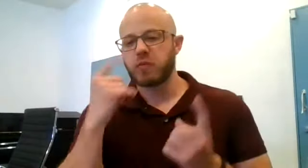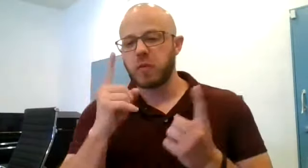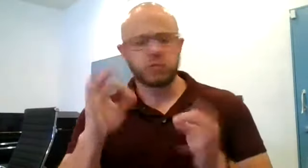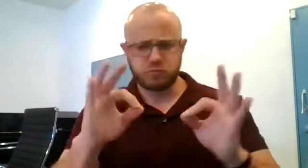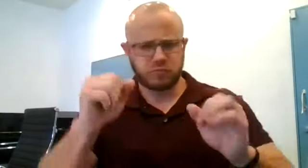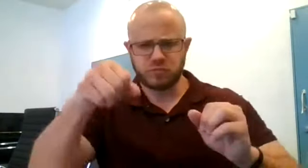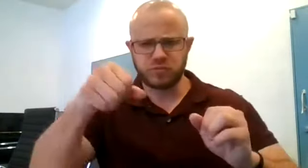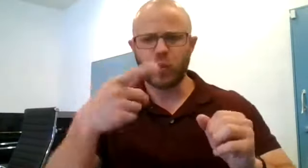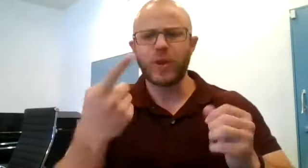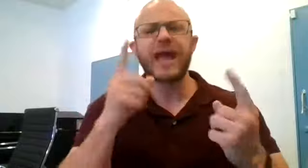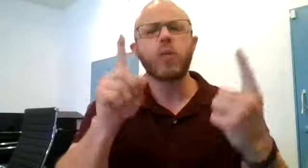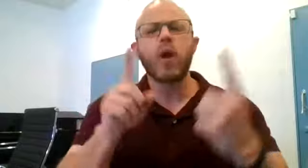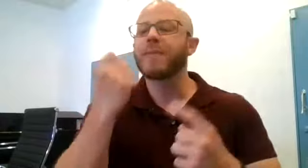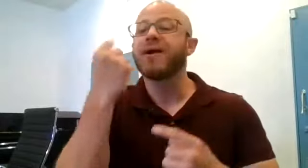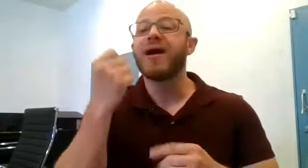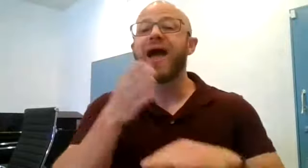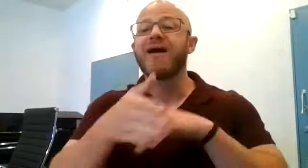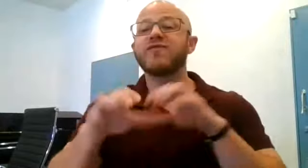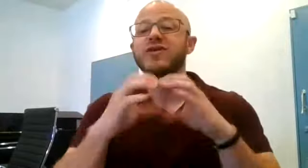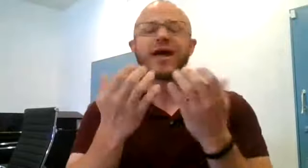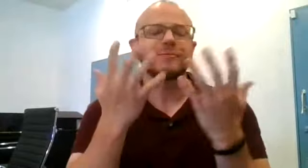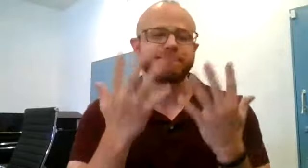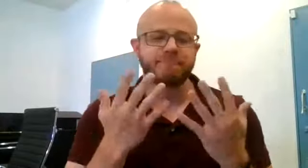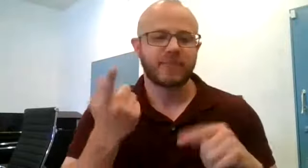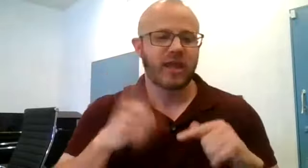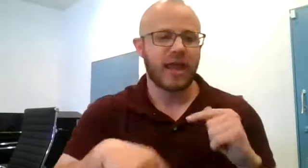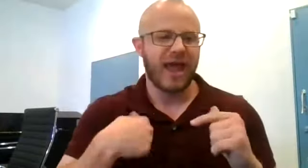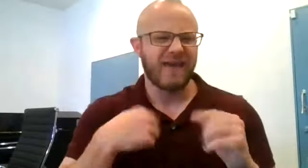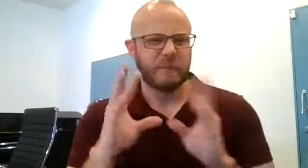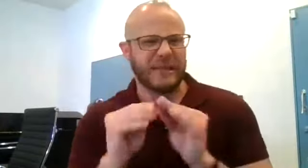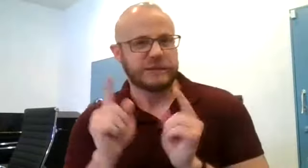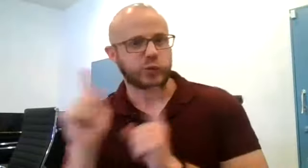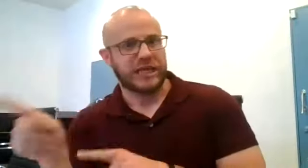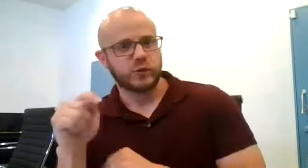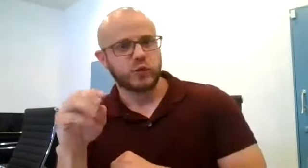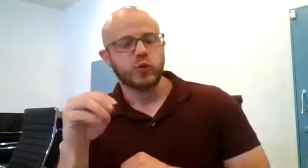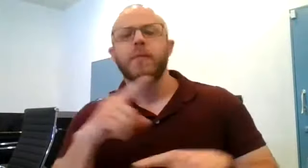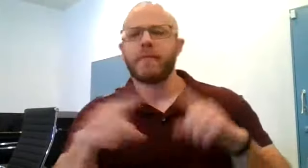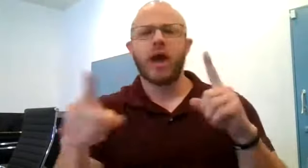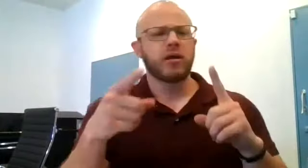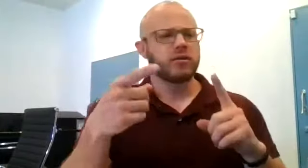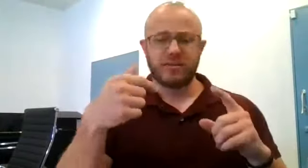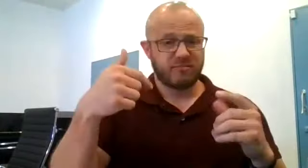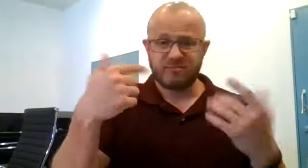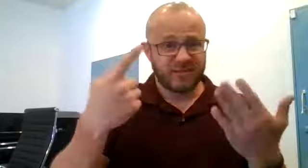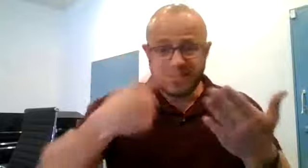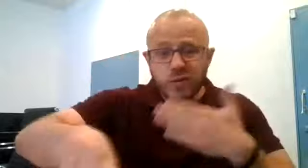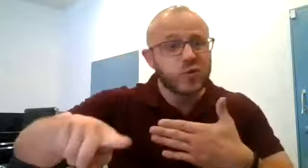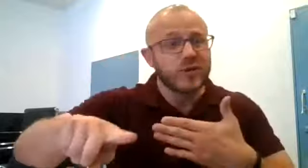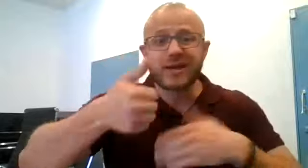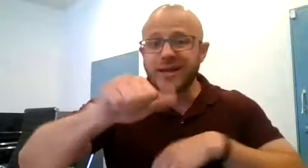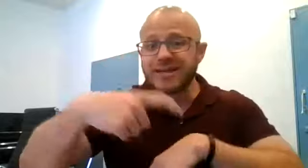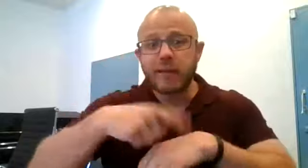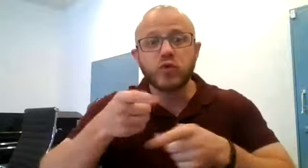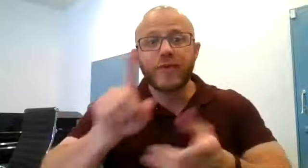So a person asks a question, one-on-one. I can't do it after class because I go to a meeting right after. But anytime